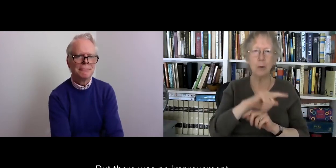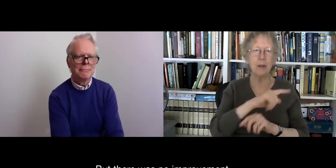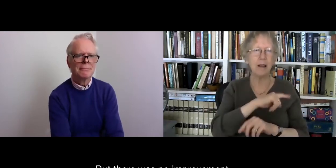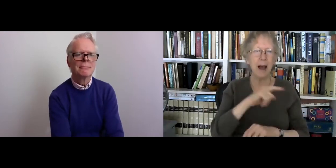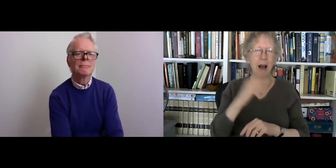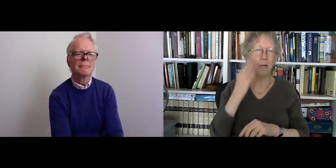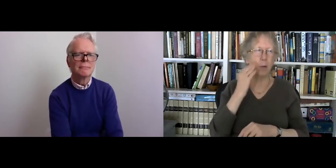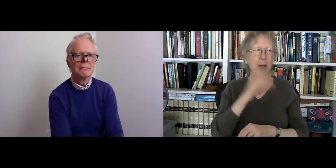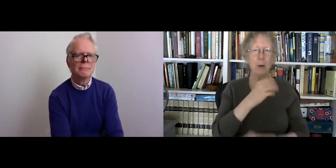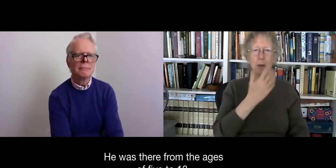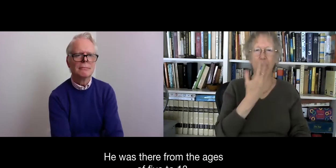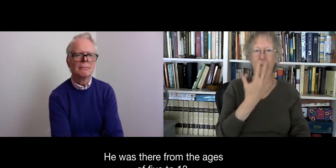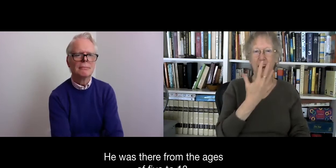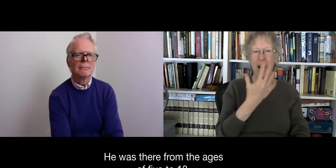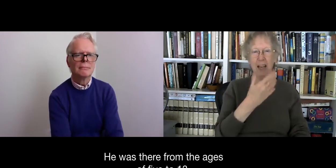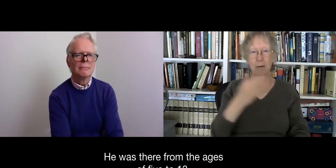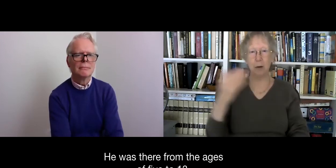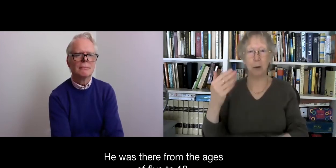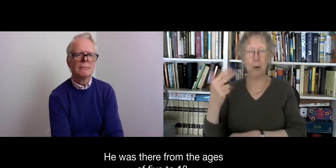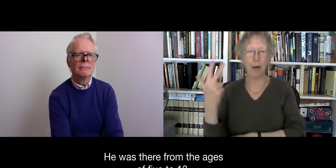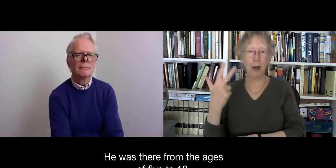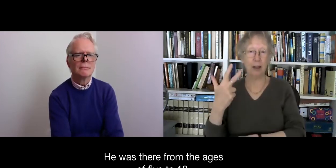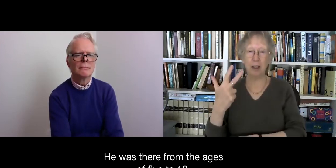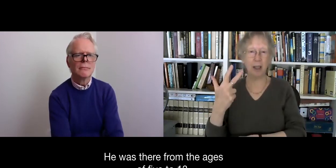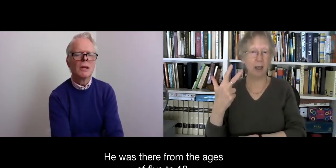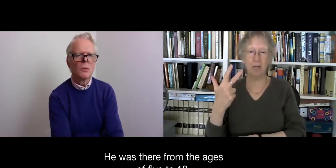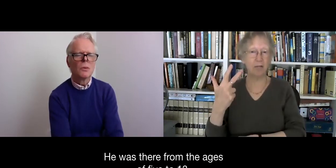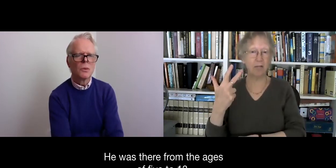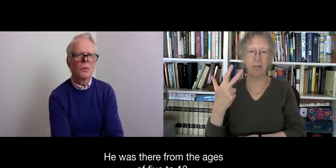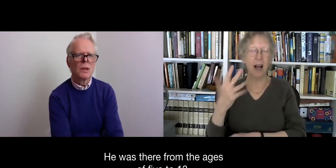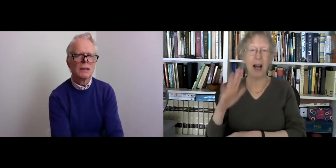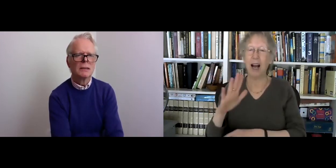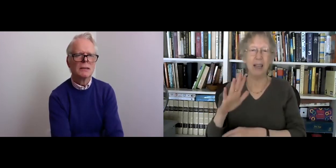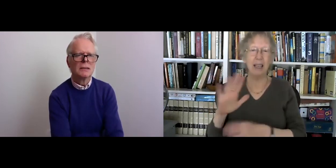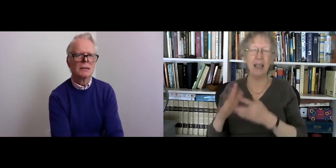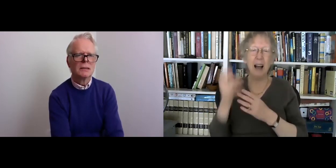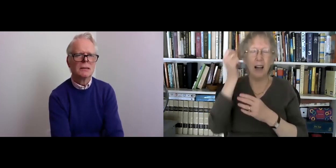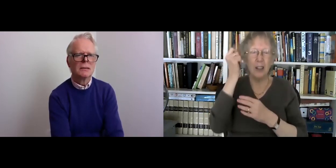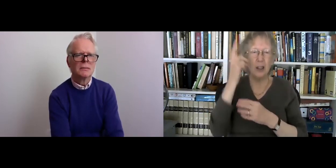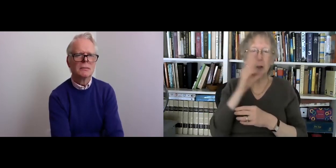improvement. And he was there from the ages of 5 to 13.